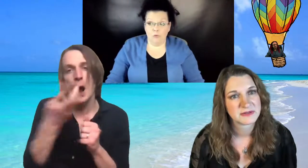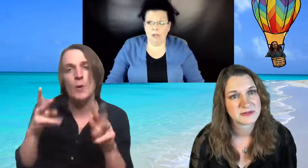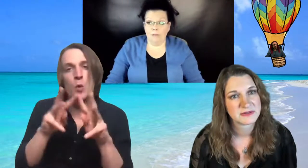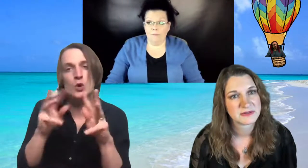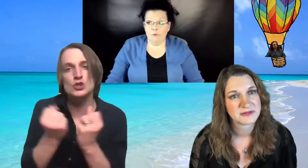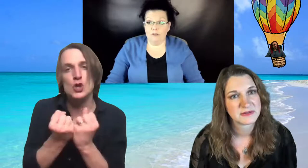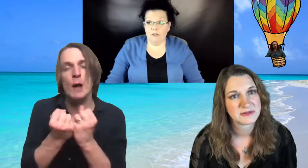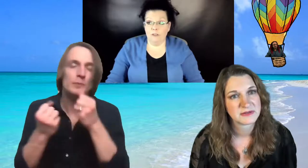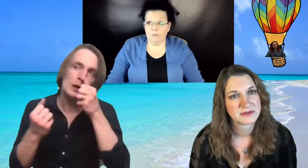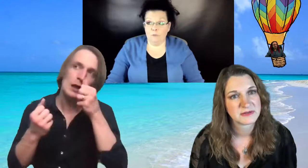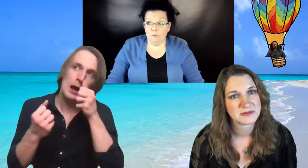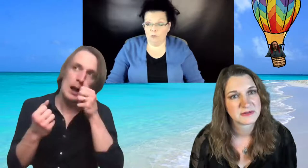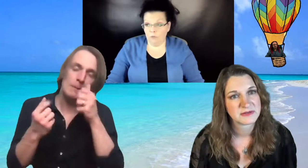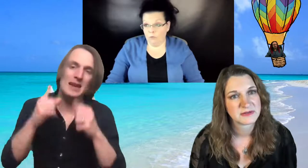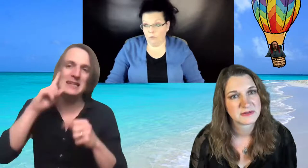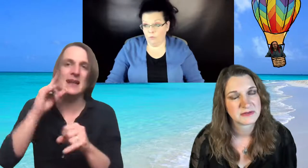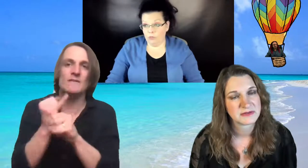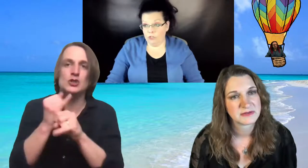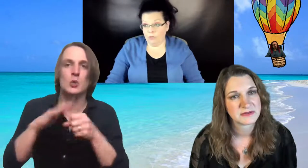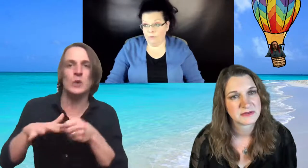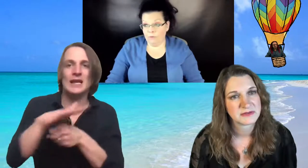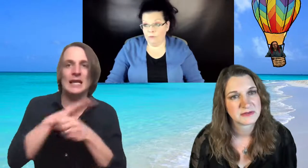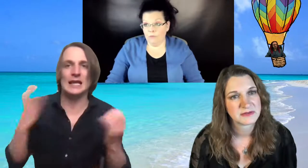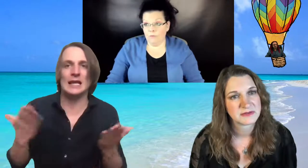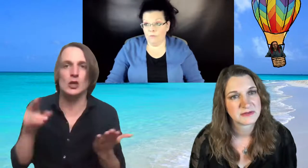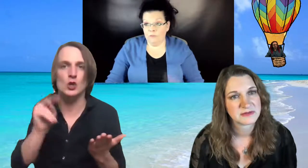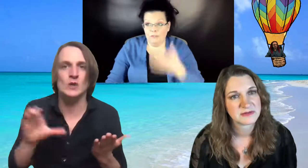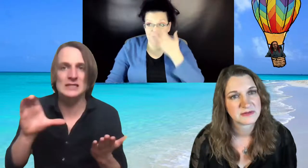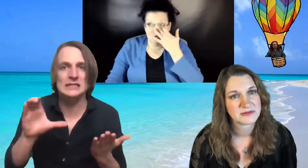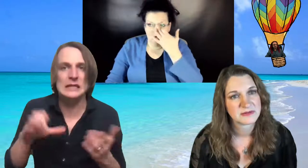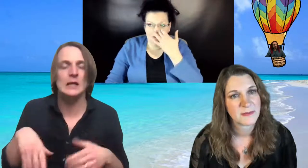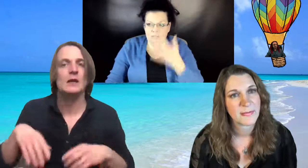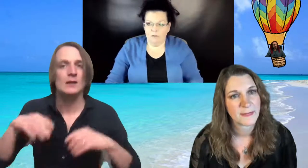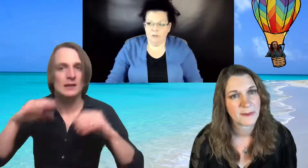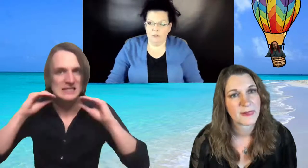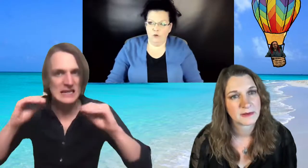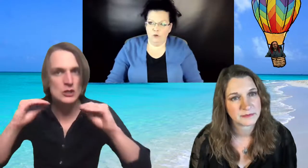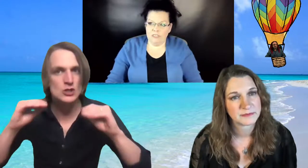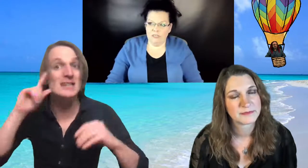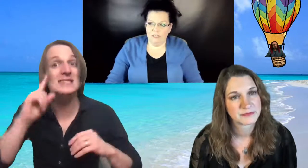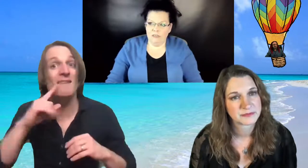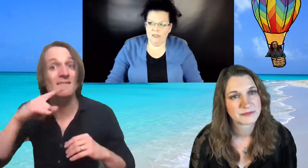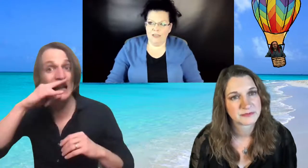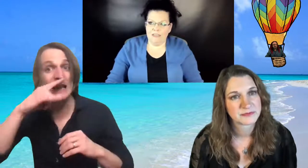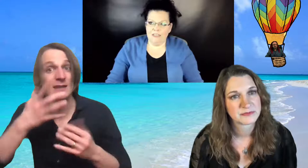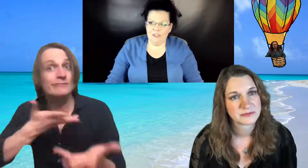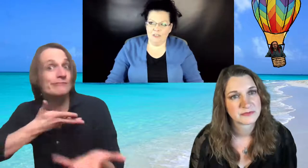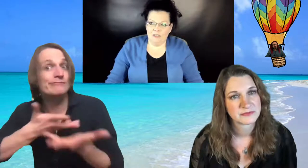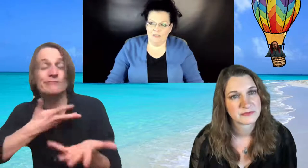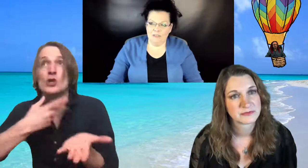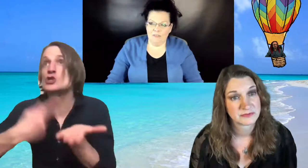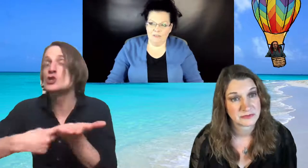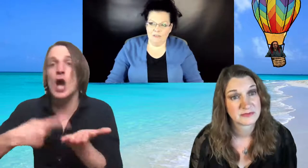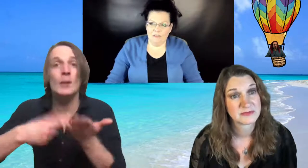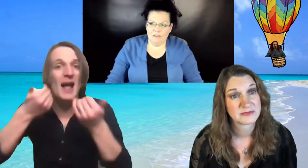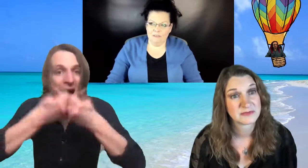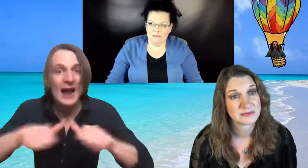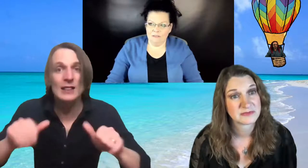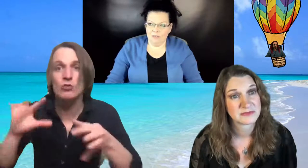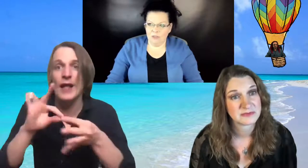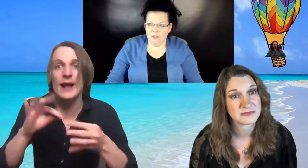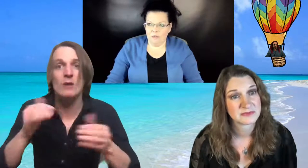I do. I am fortunate enough to be working with a workshop for the deaf schools here in New York City and teaching deaf